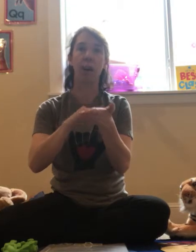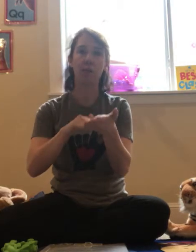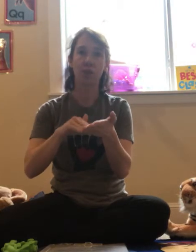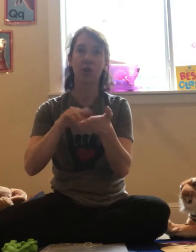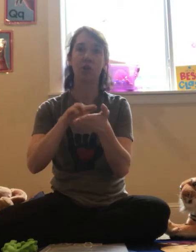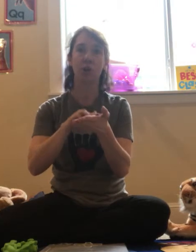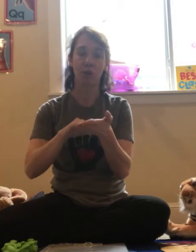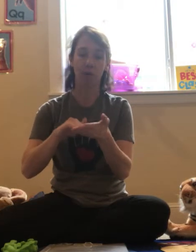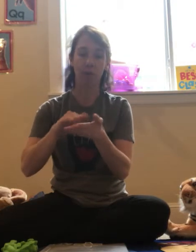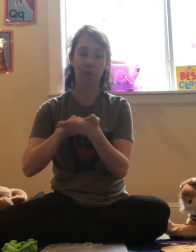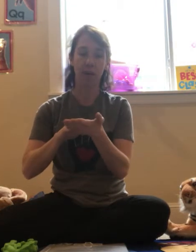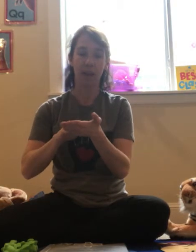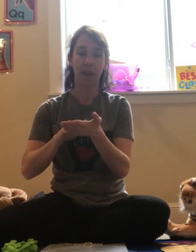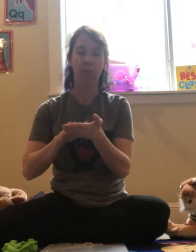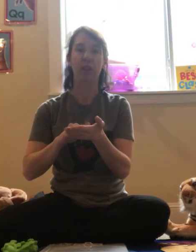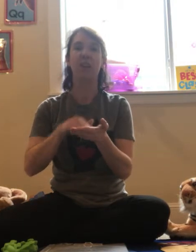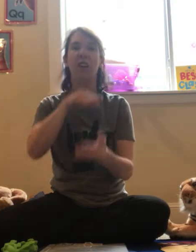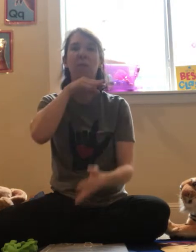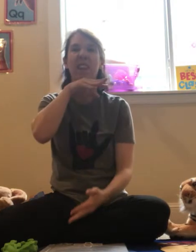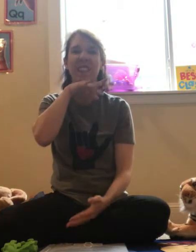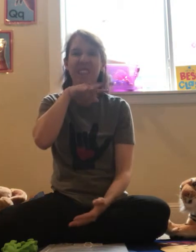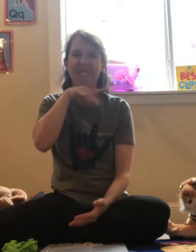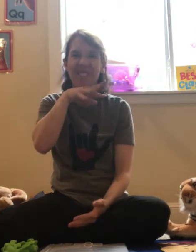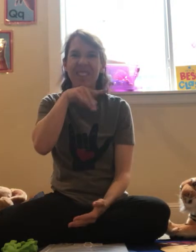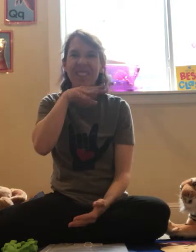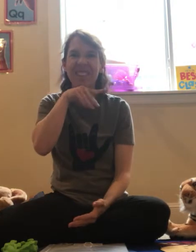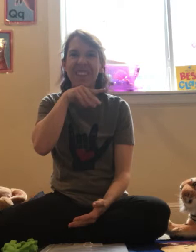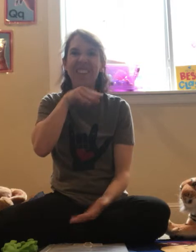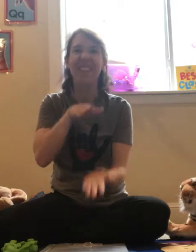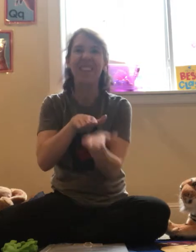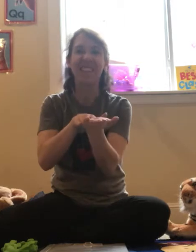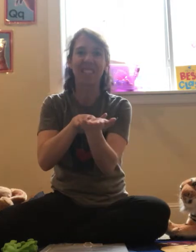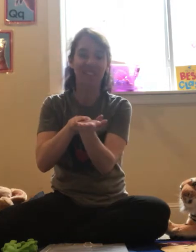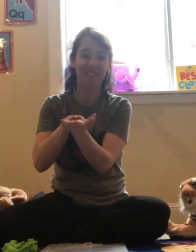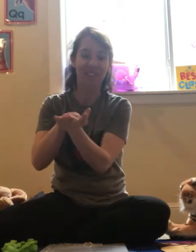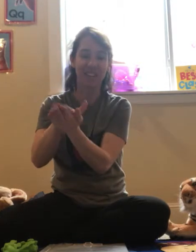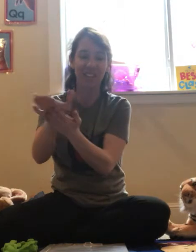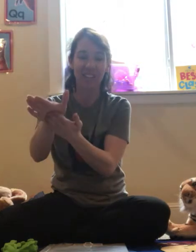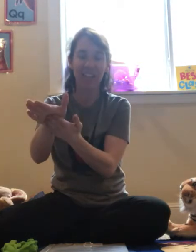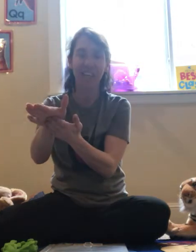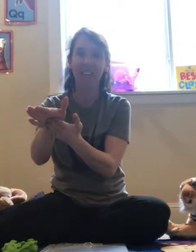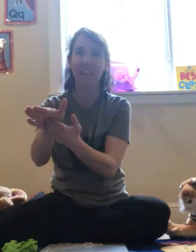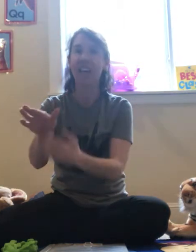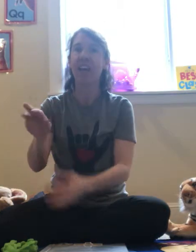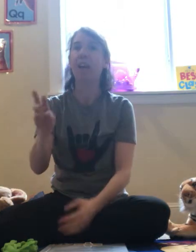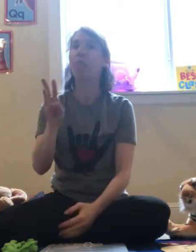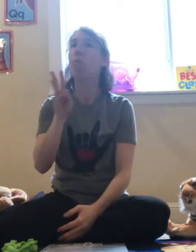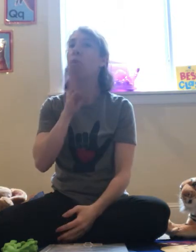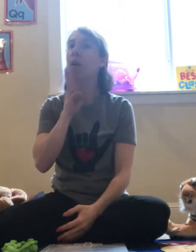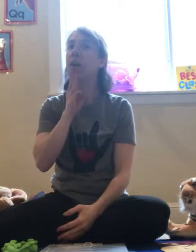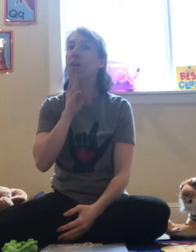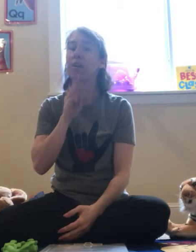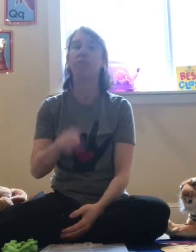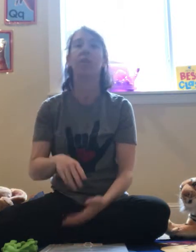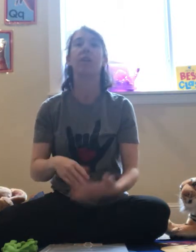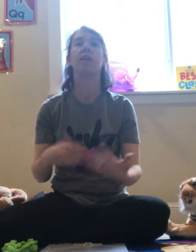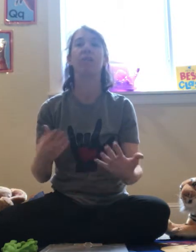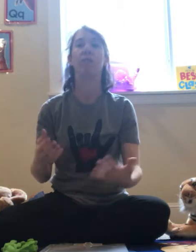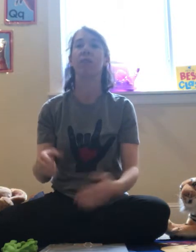about soap, and we're going to talk about things that are dirty and things that are clean, and water. And then I'll go over it